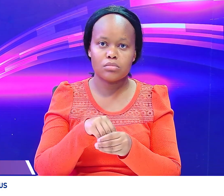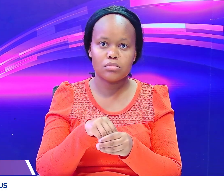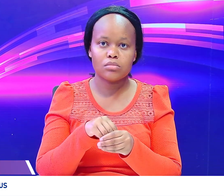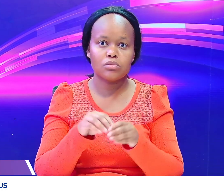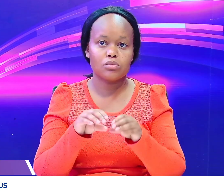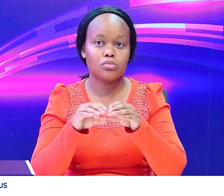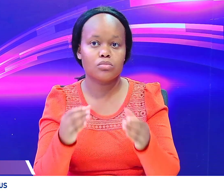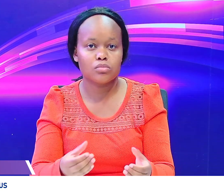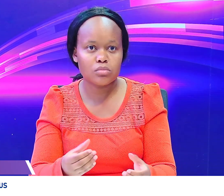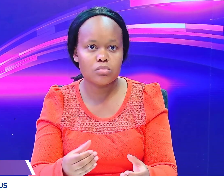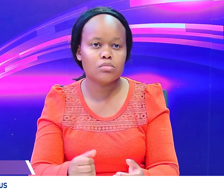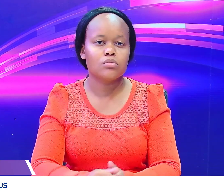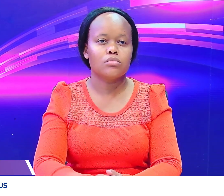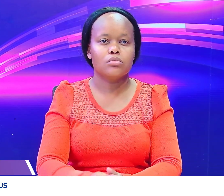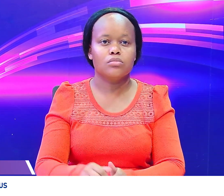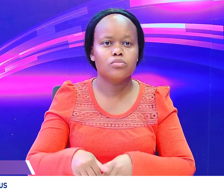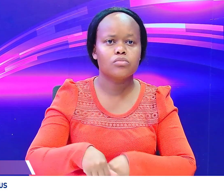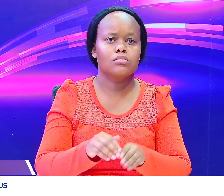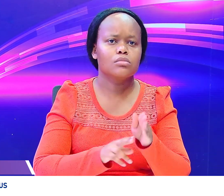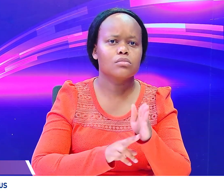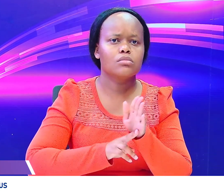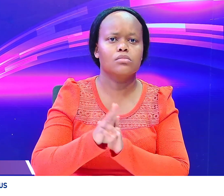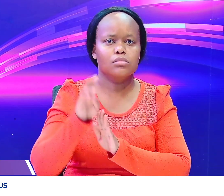curriculum CBC senior classes.